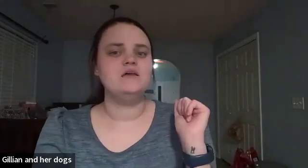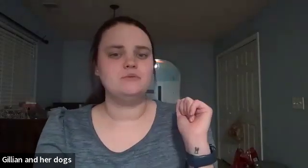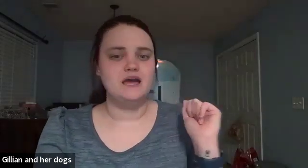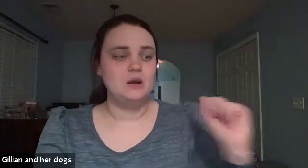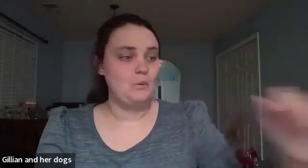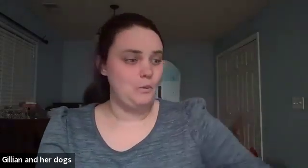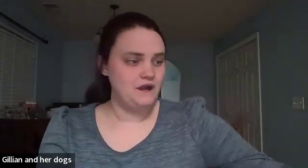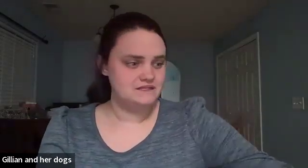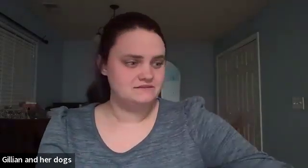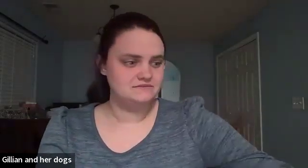Then we had what,